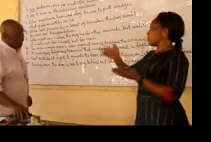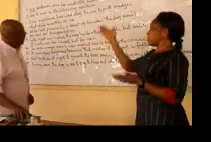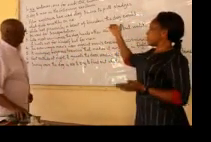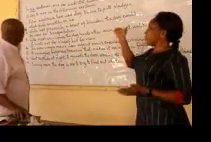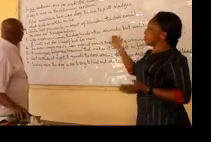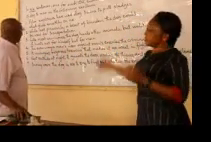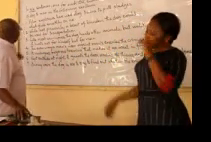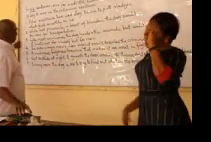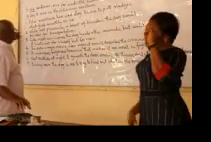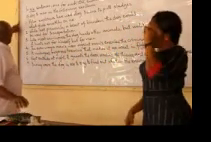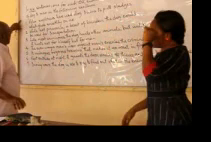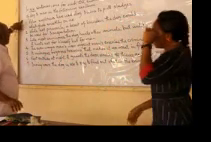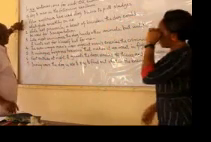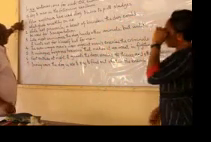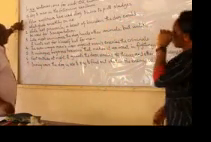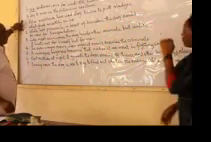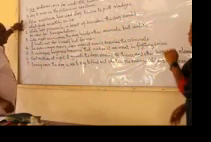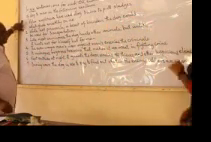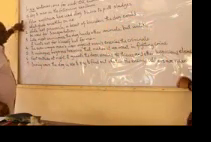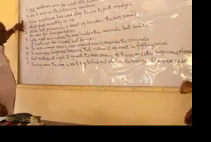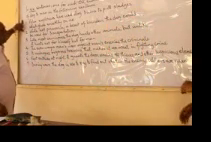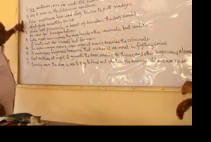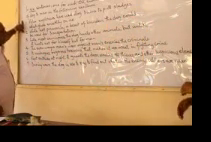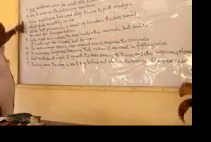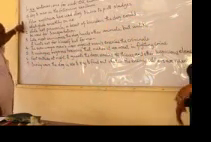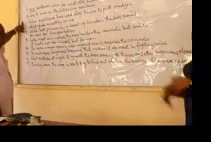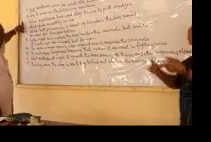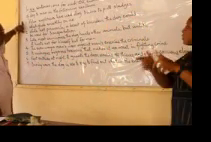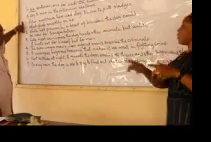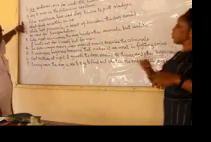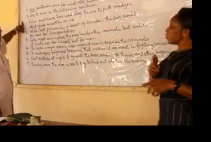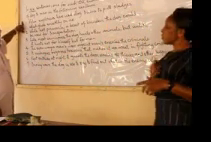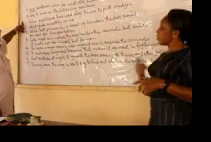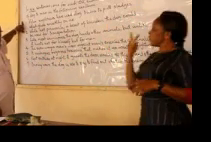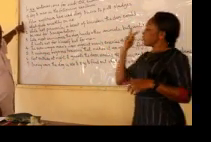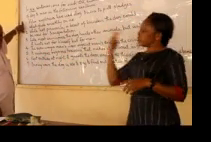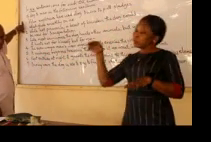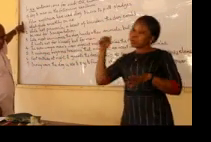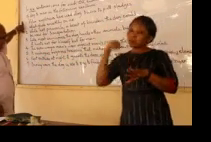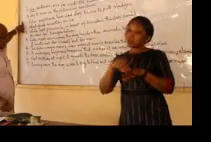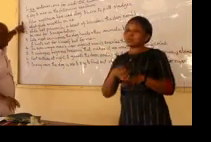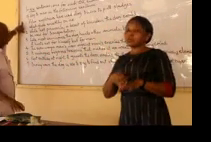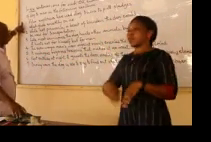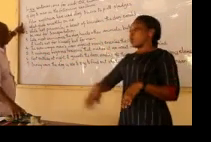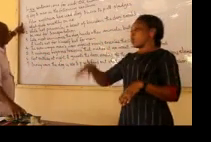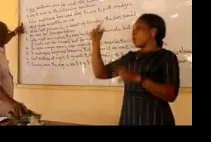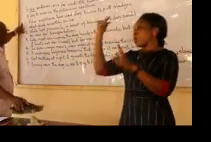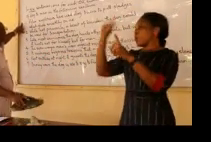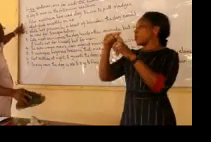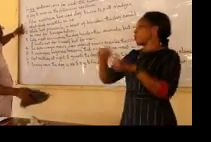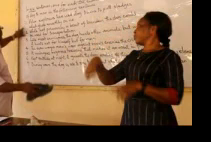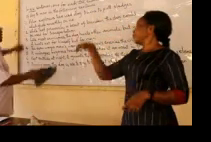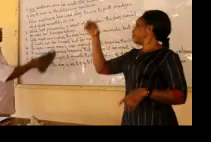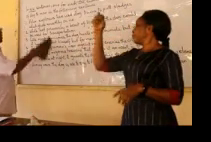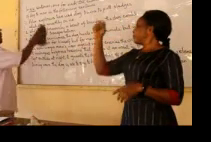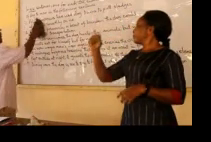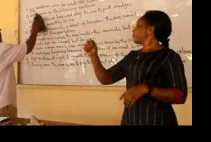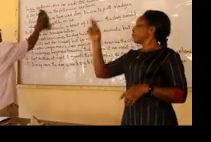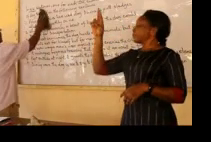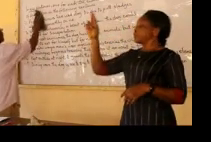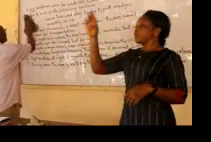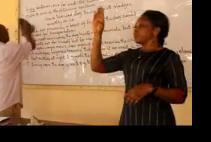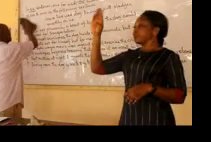down. Let's look at word substitution. I'll give